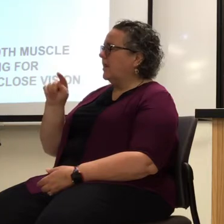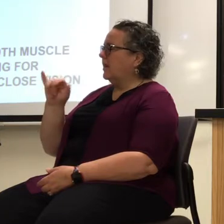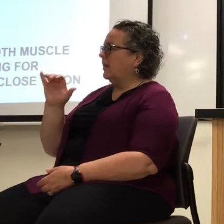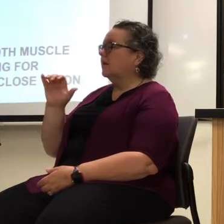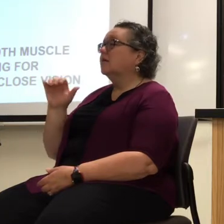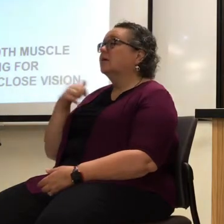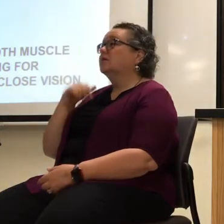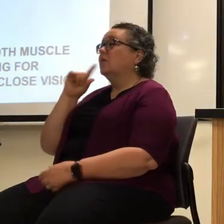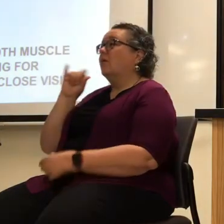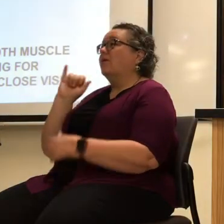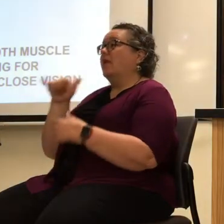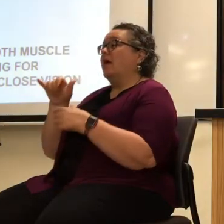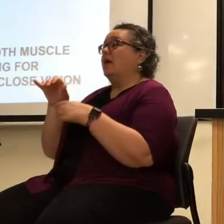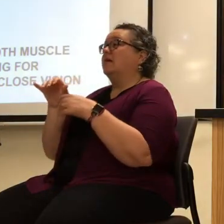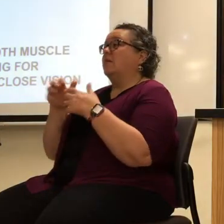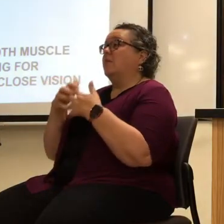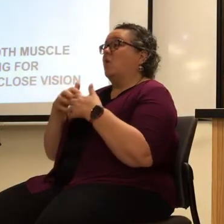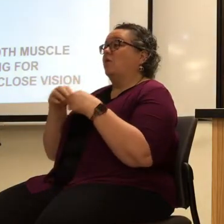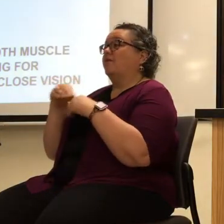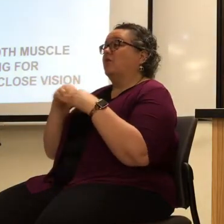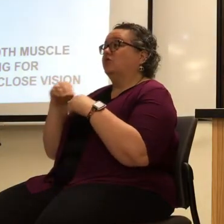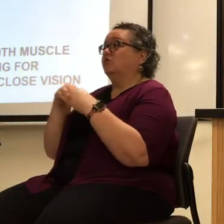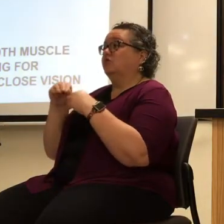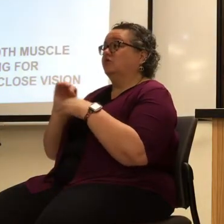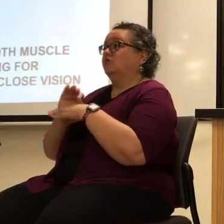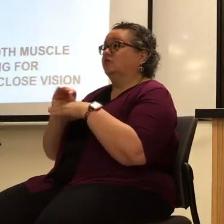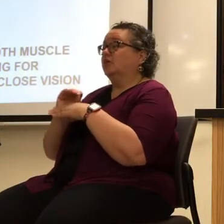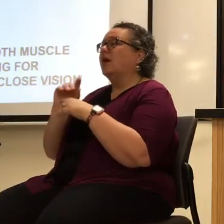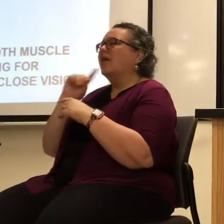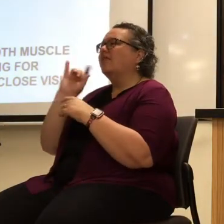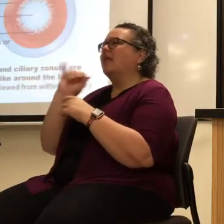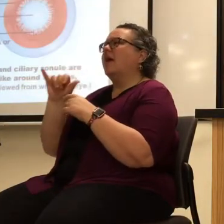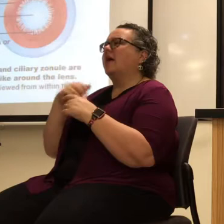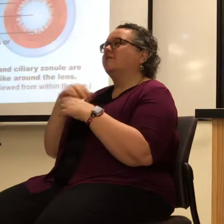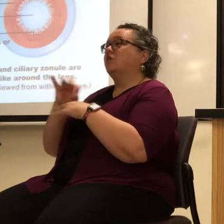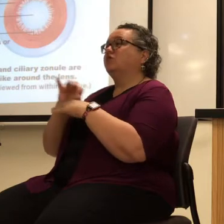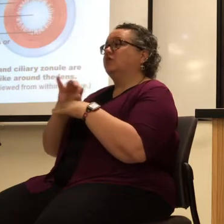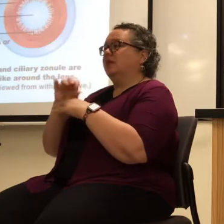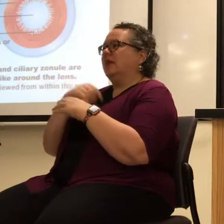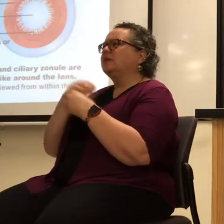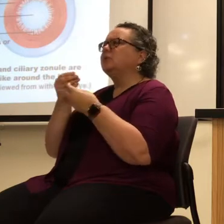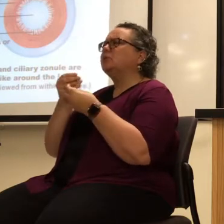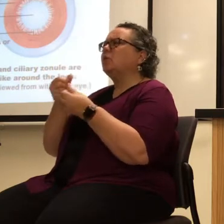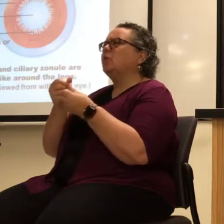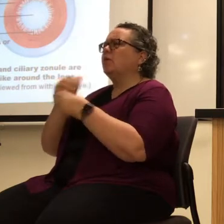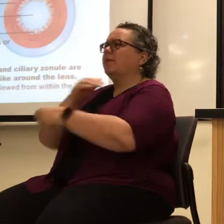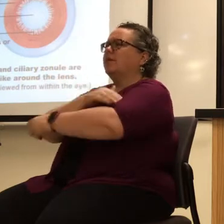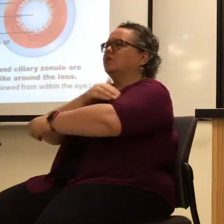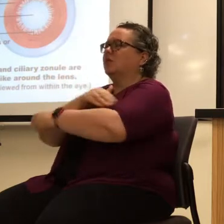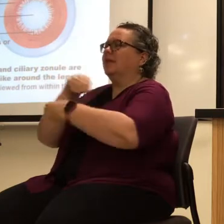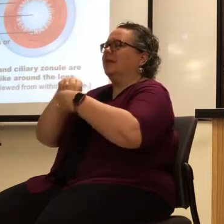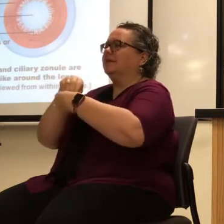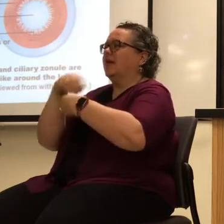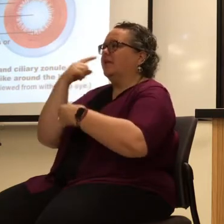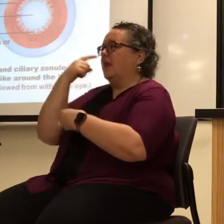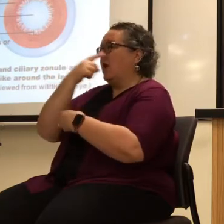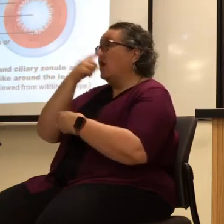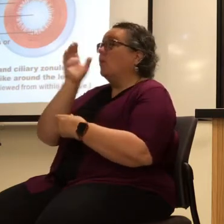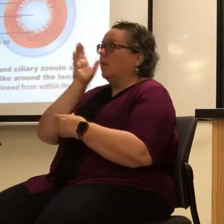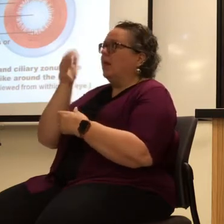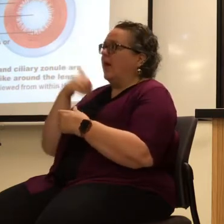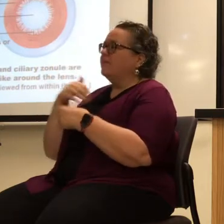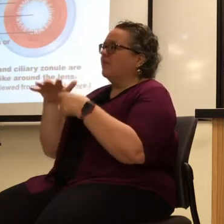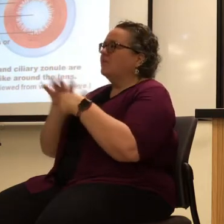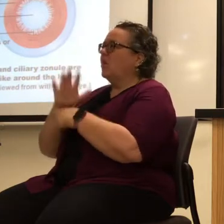Visceral motor or parasympathetic function. There's smooth muscle inside the eyeball. I'm going to give a full lecture on the eyeball probably